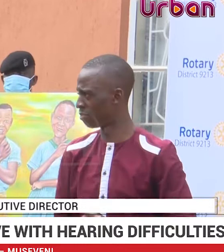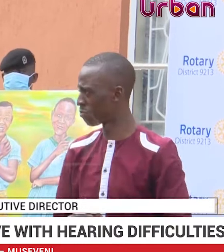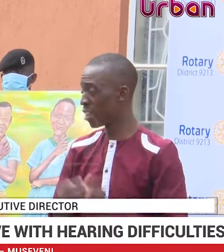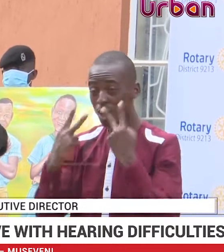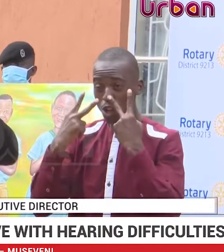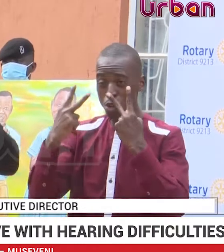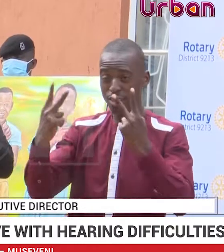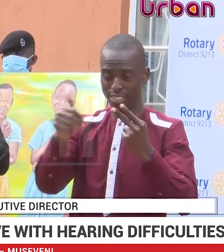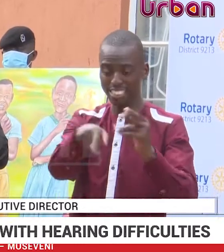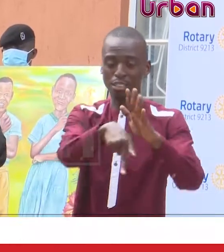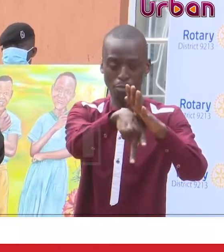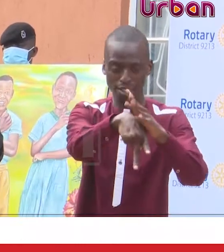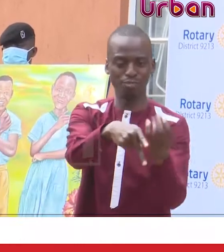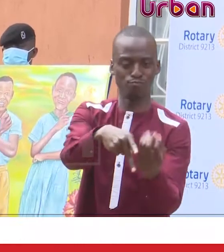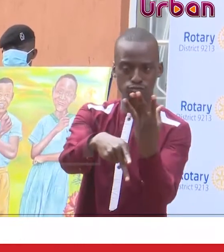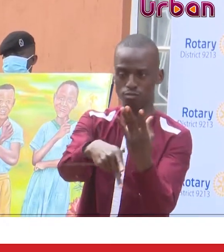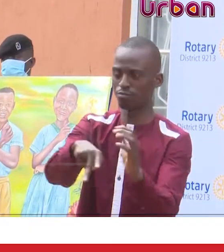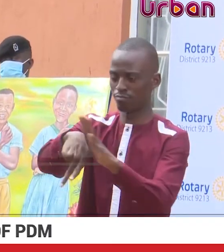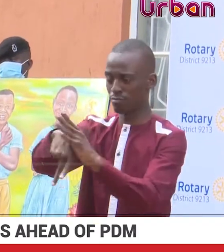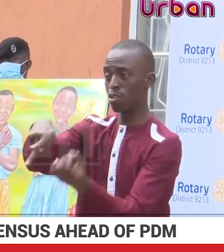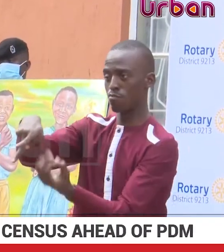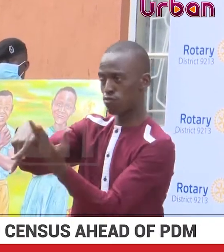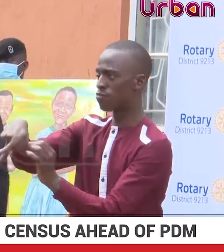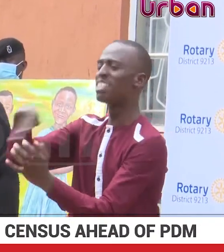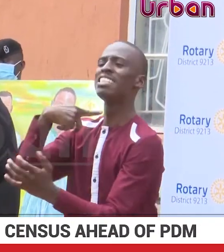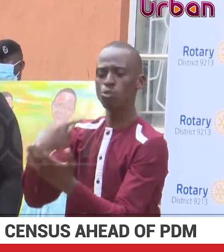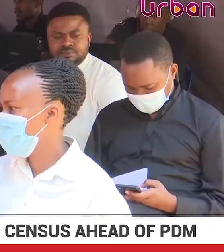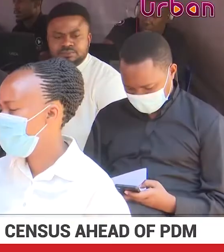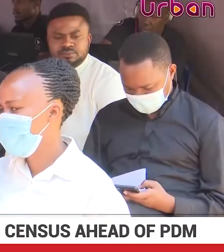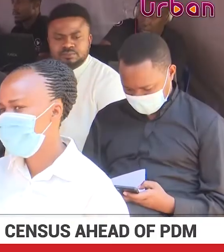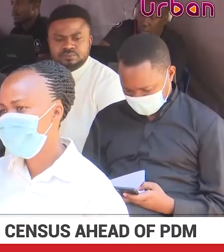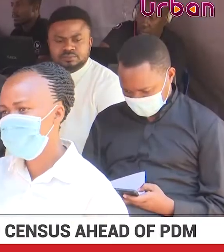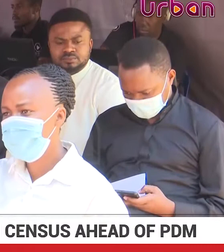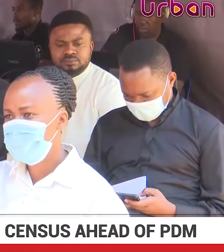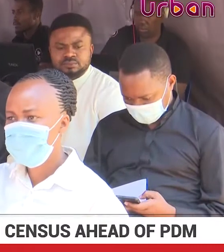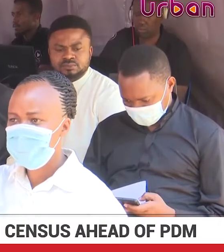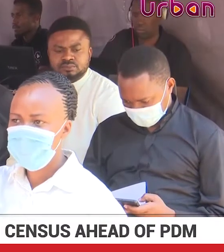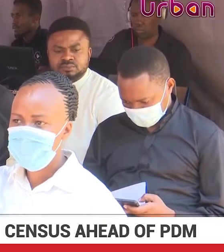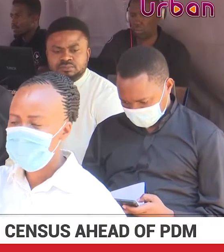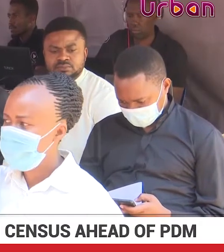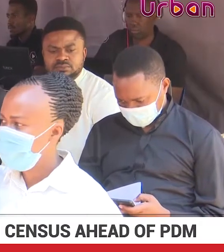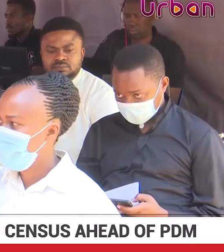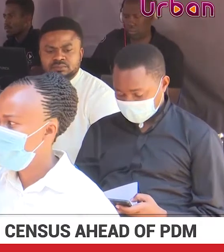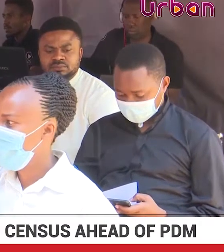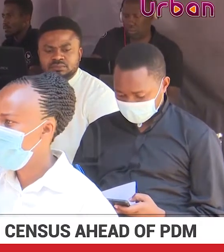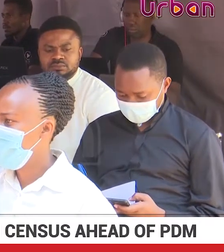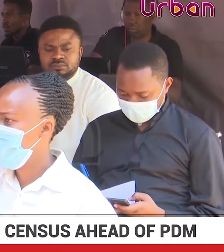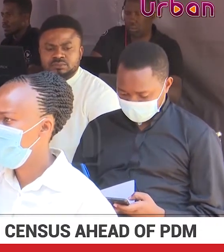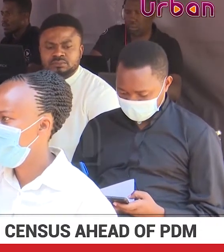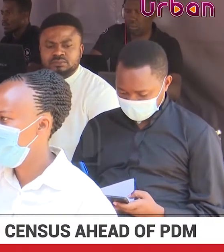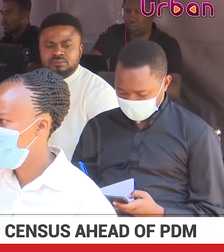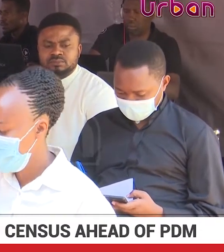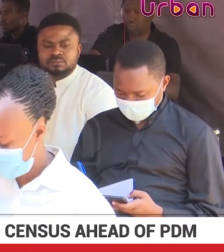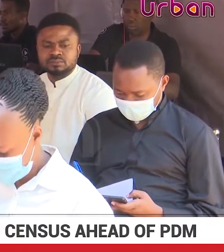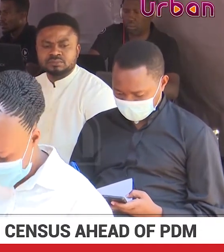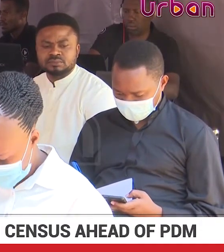looking at each parish and saying what are its needs. Meanwhile, Njuba, the Rotary Club of Uganda, with